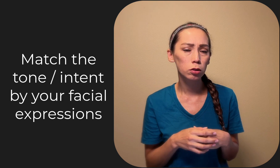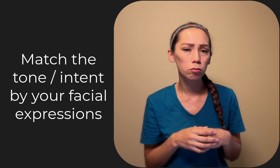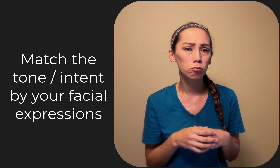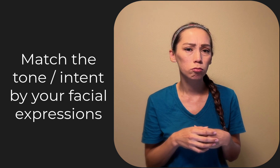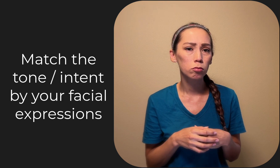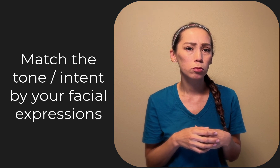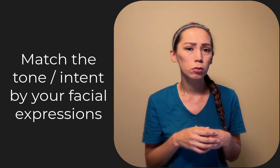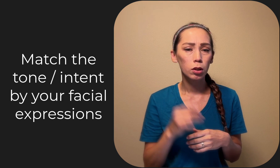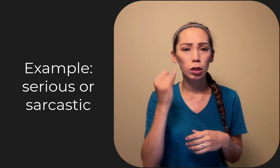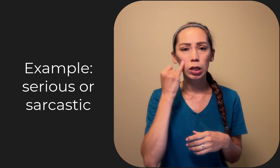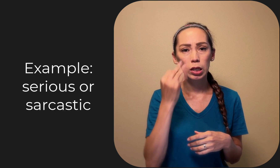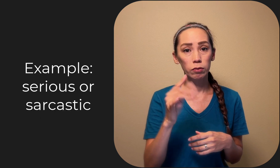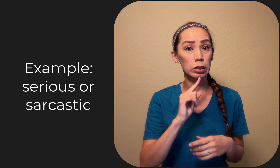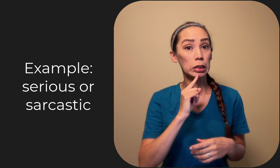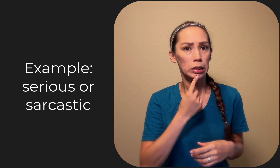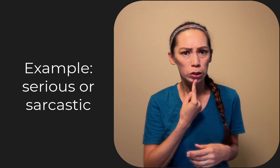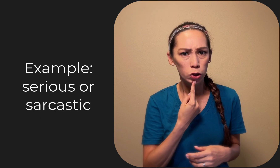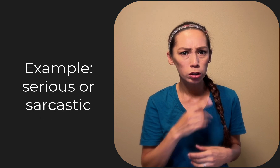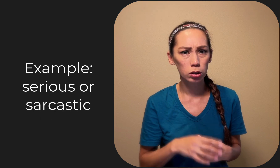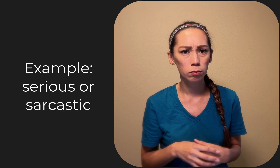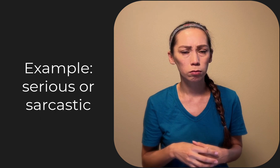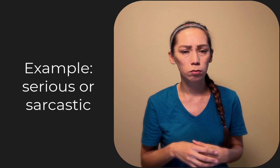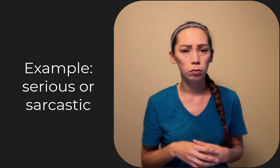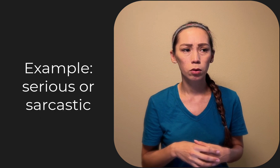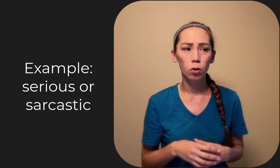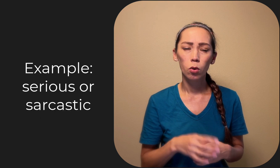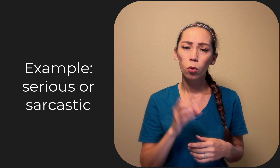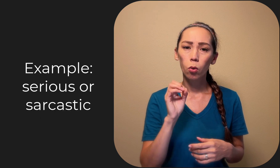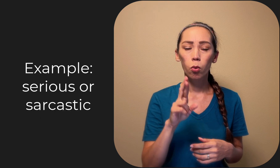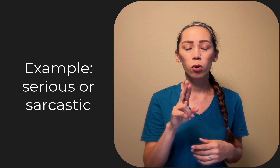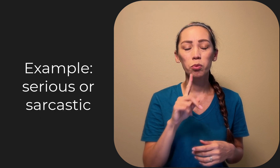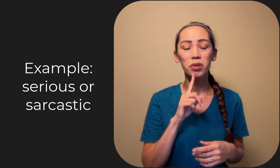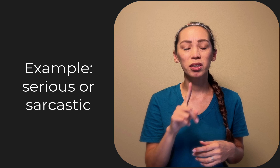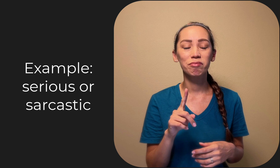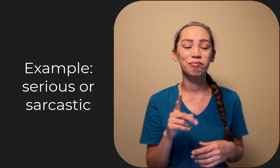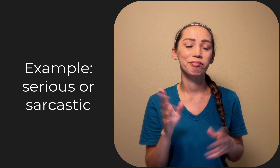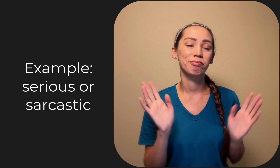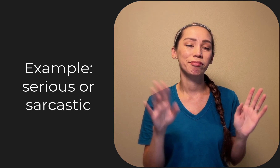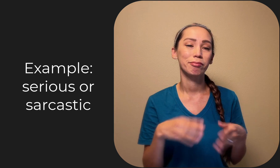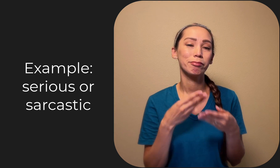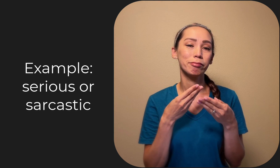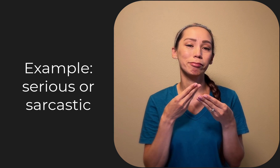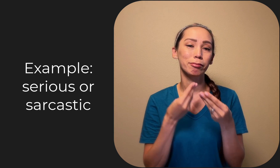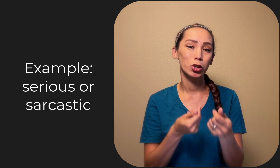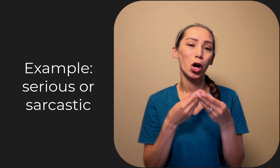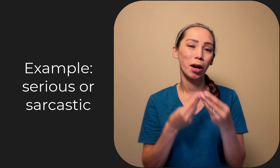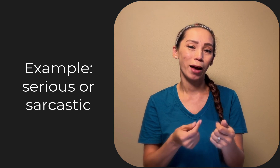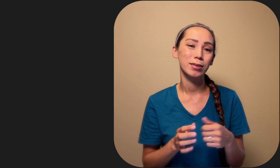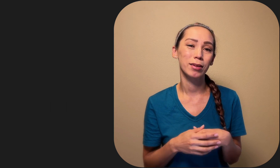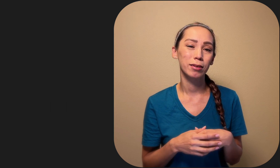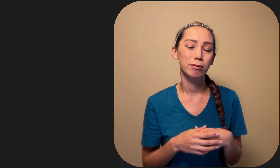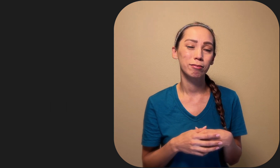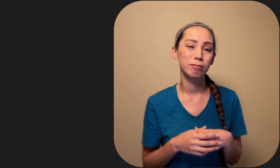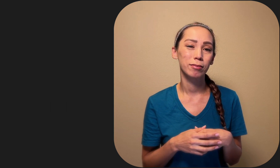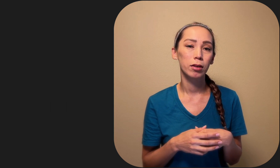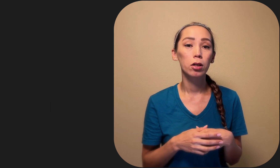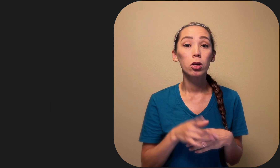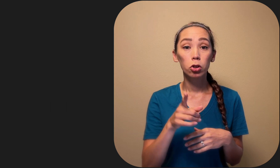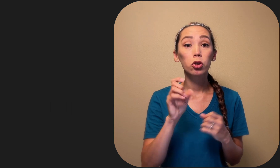stronger expressions if you are meaning it very seriously, or if it's very sarcastic, you can